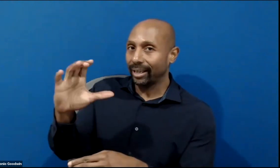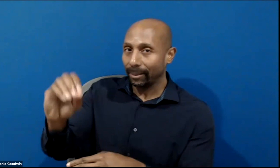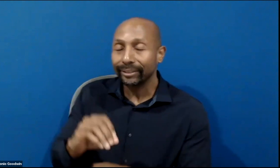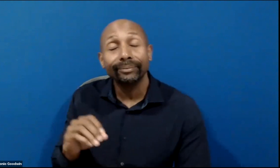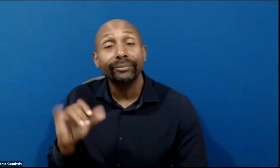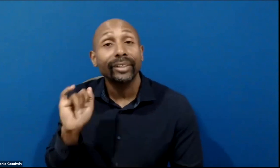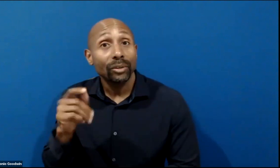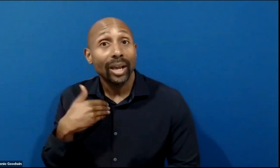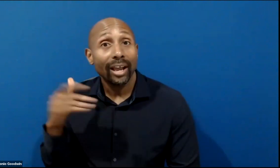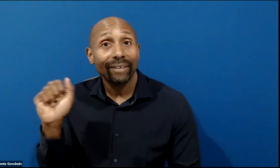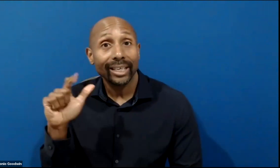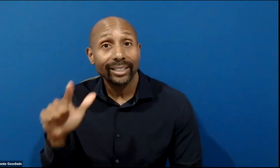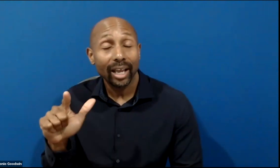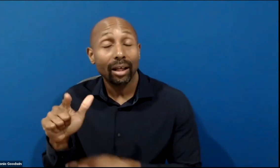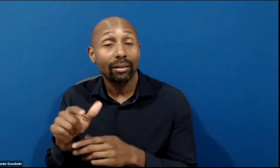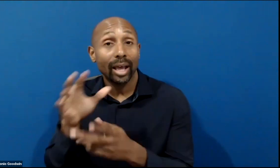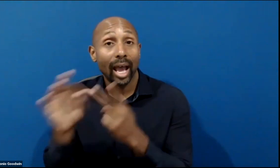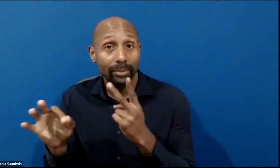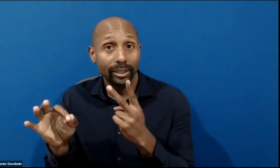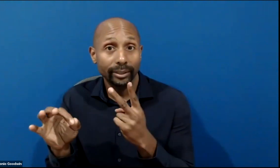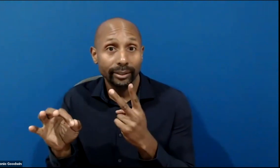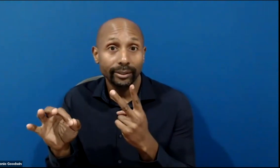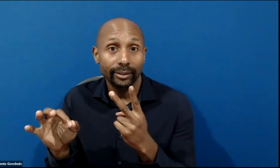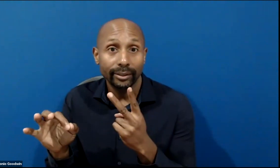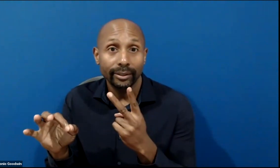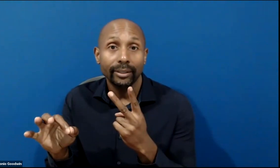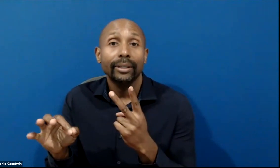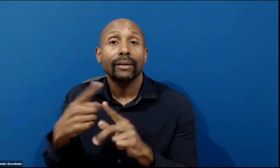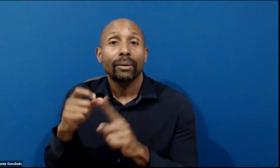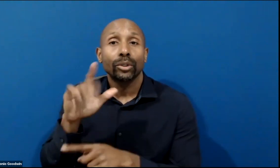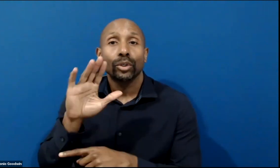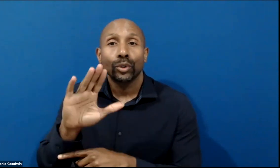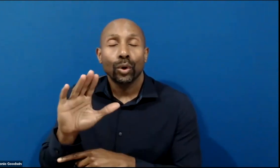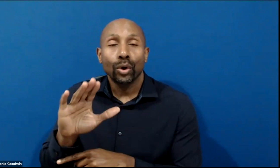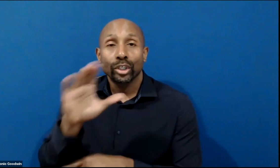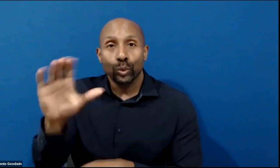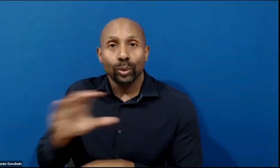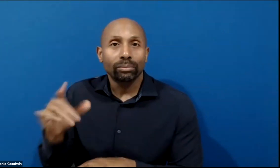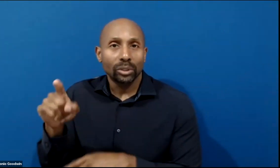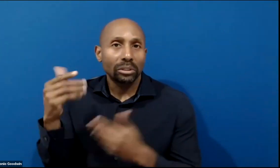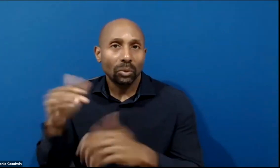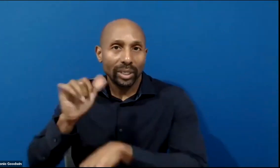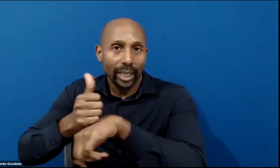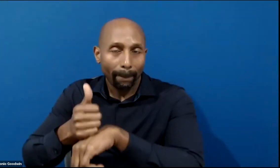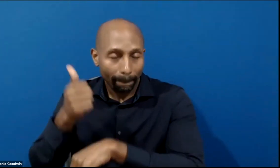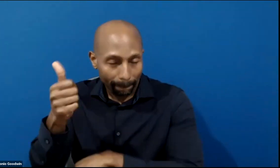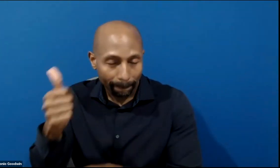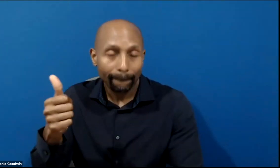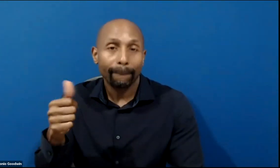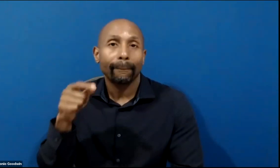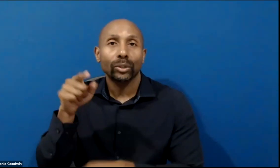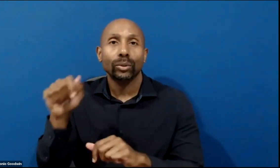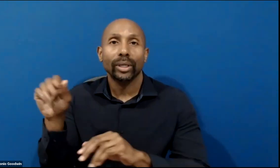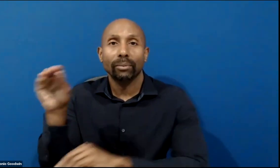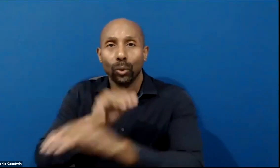ASL option on your Zoom, you can set that up right now. You can move